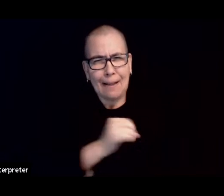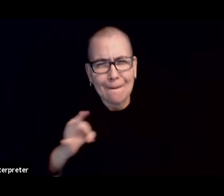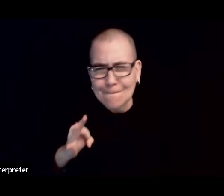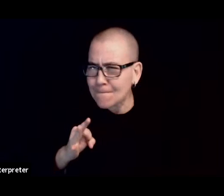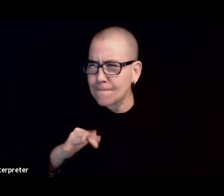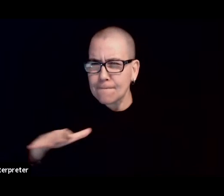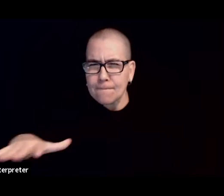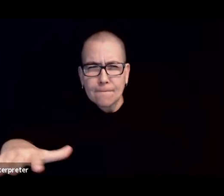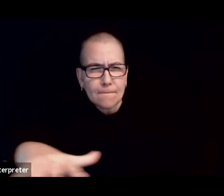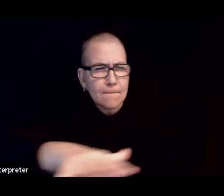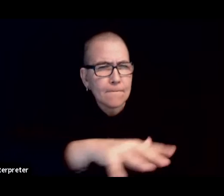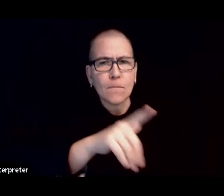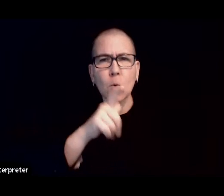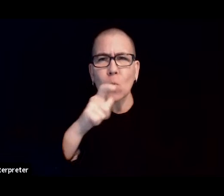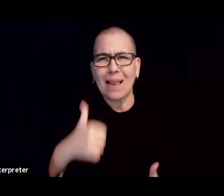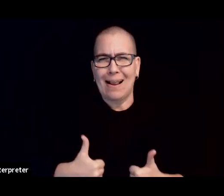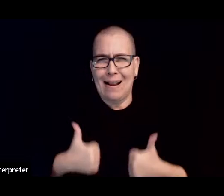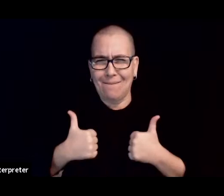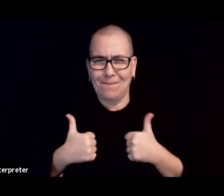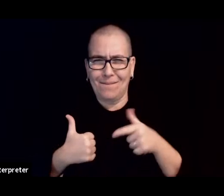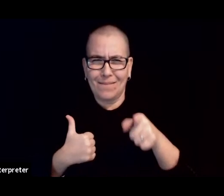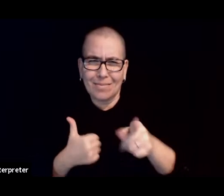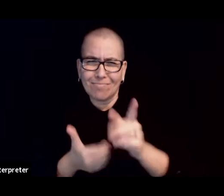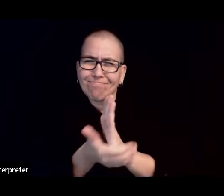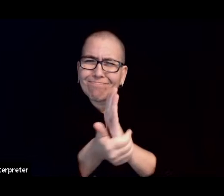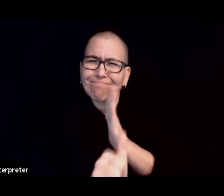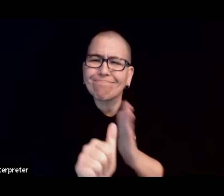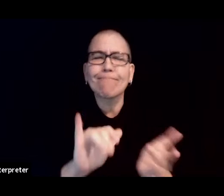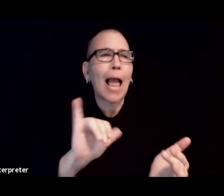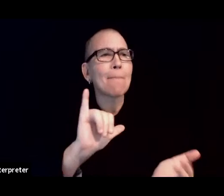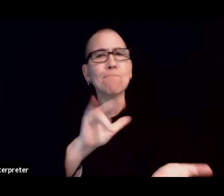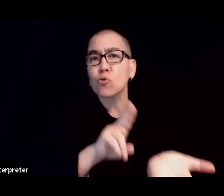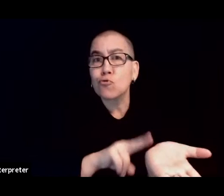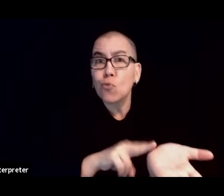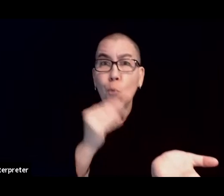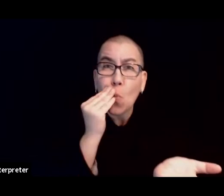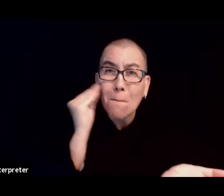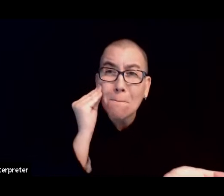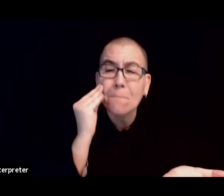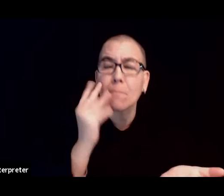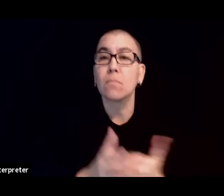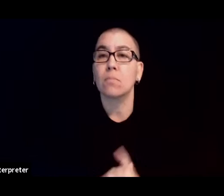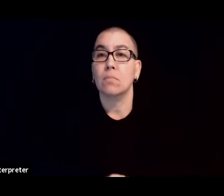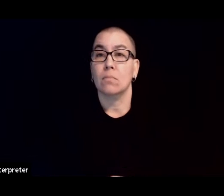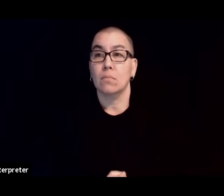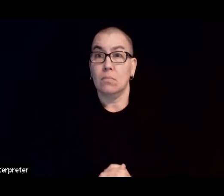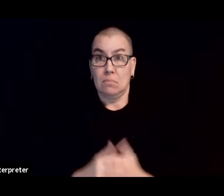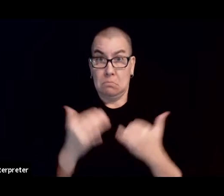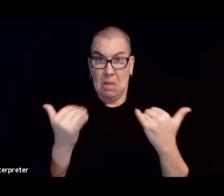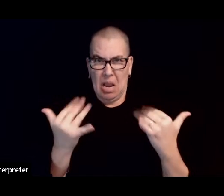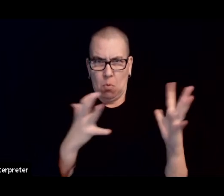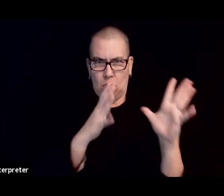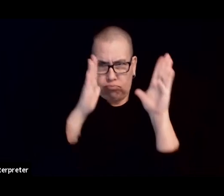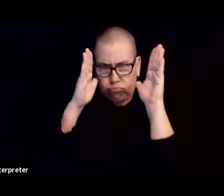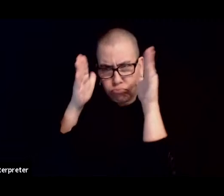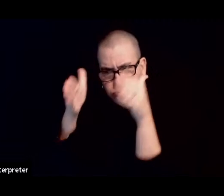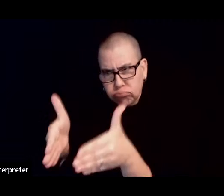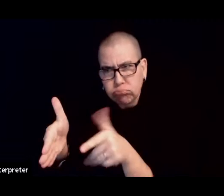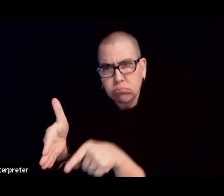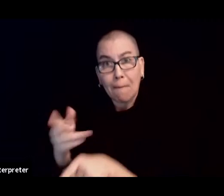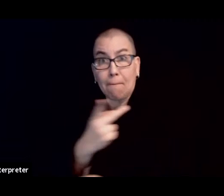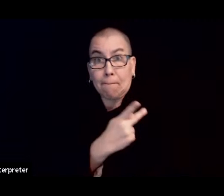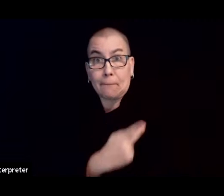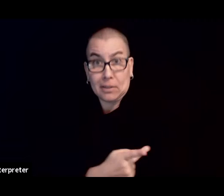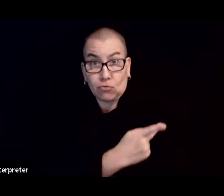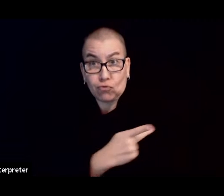state. That brings us to the patients part I mentioned. Minnesota is currently in the process of receiving our